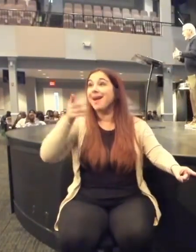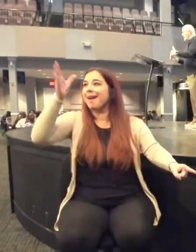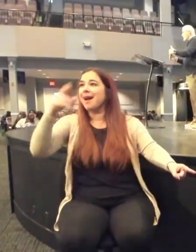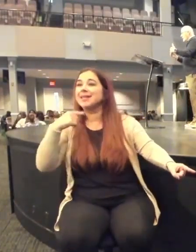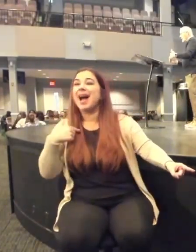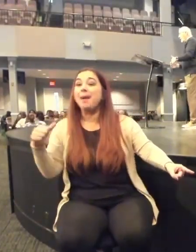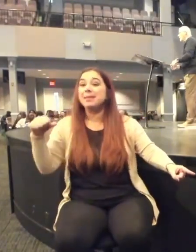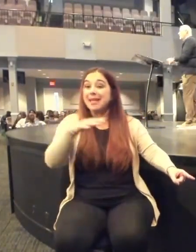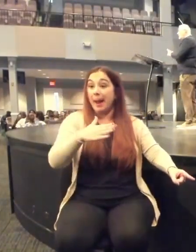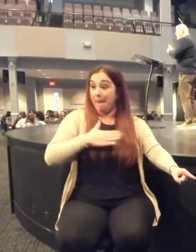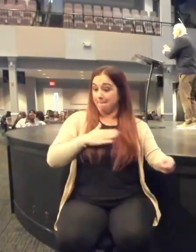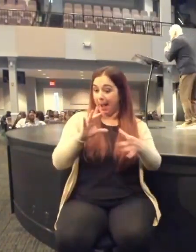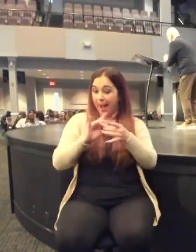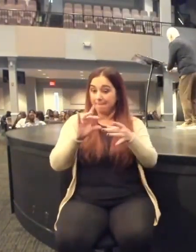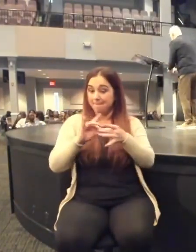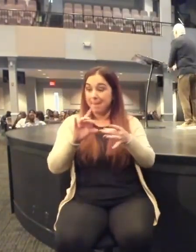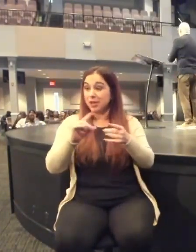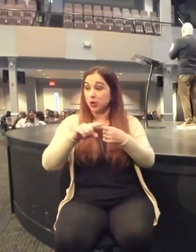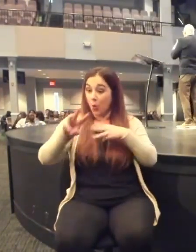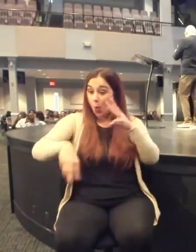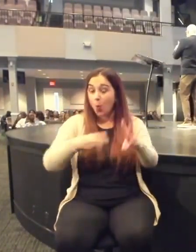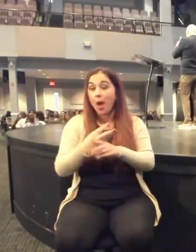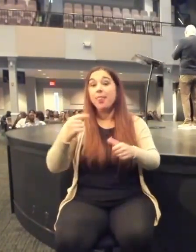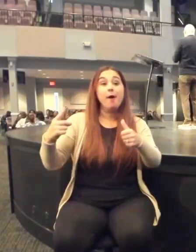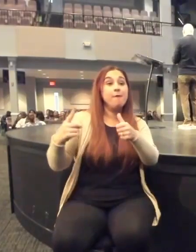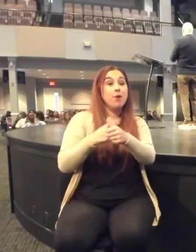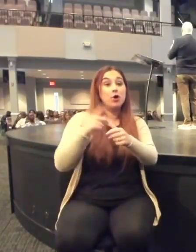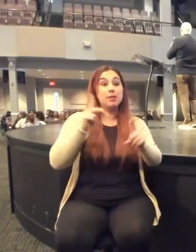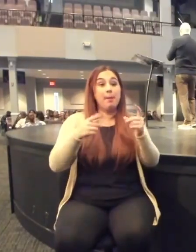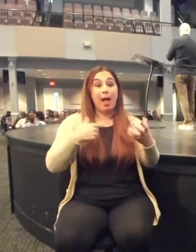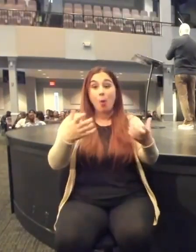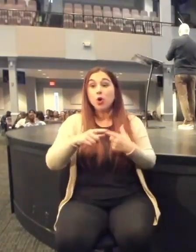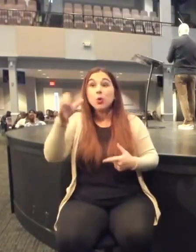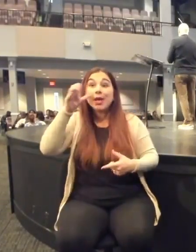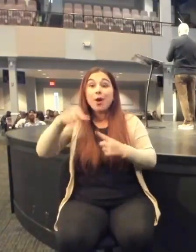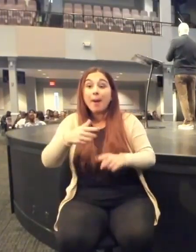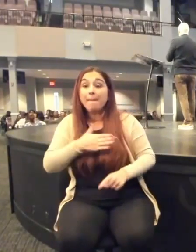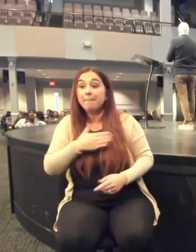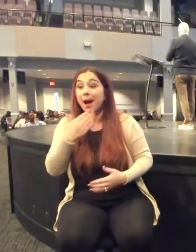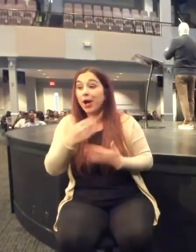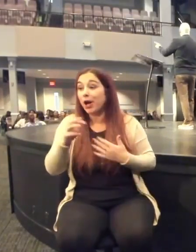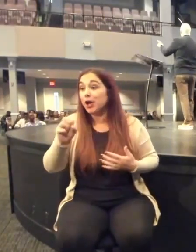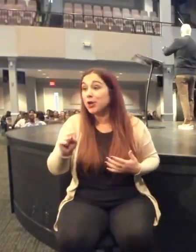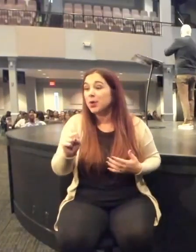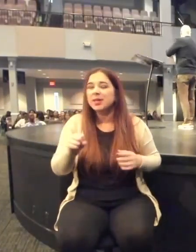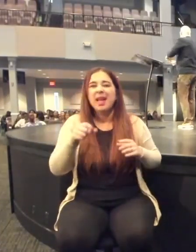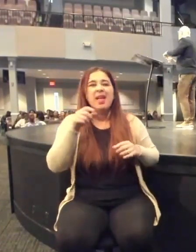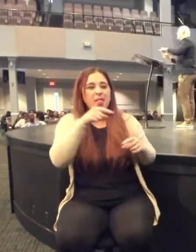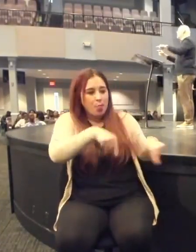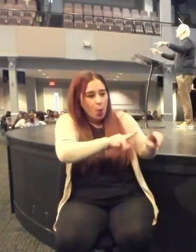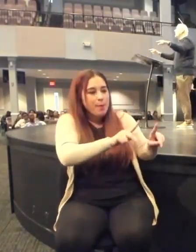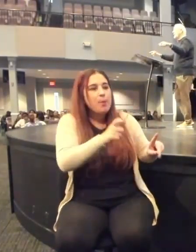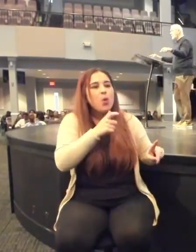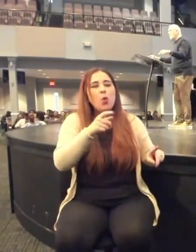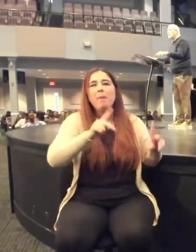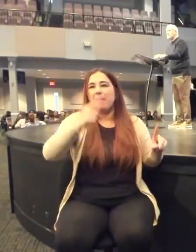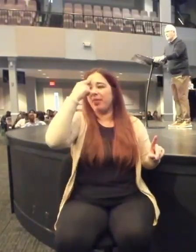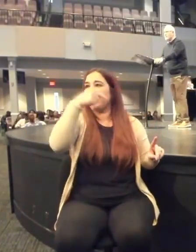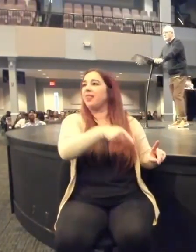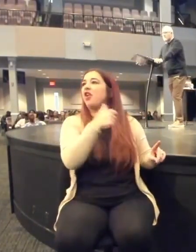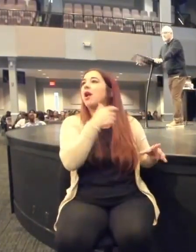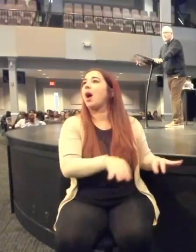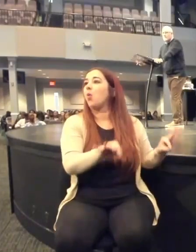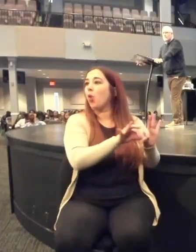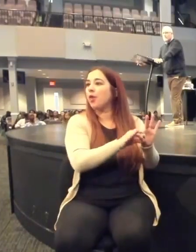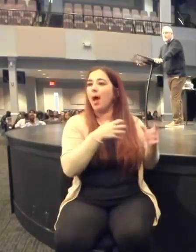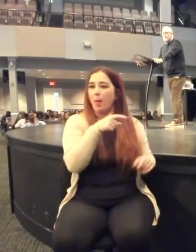message into the world, and the first people that I want to hear about my message are those that everybody thinks are unworthy of the